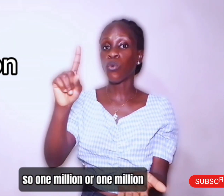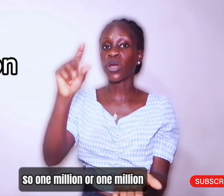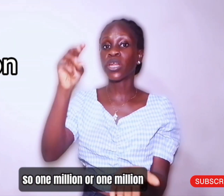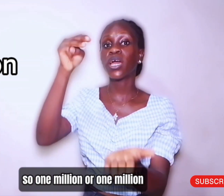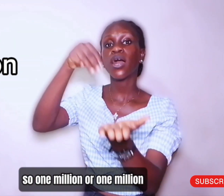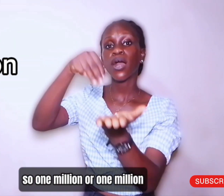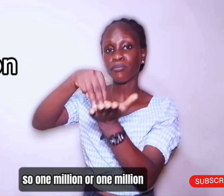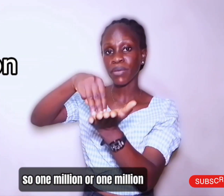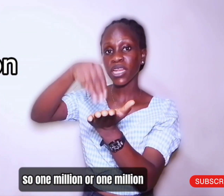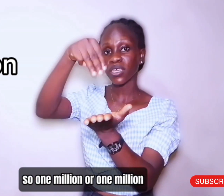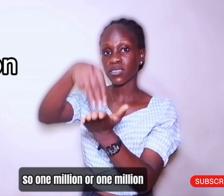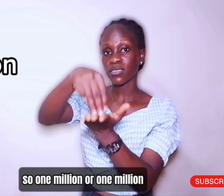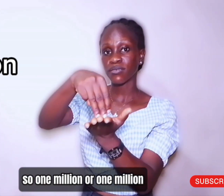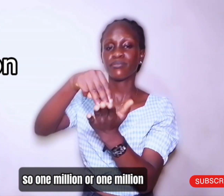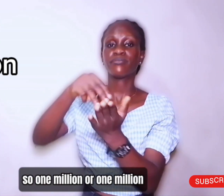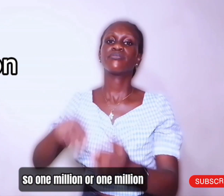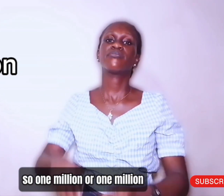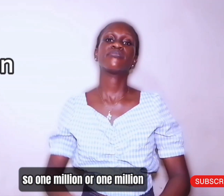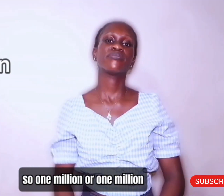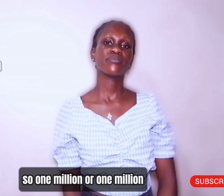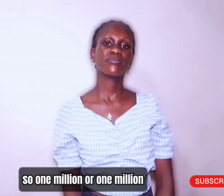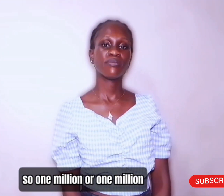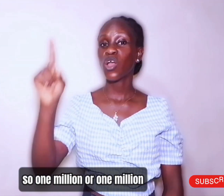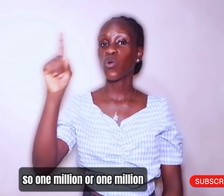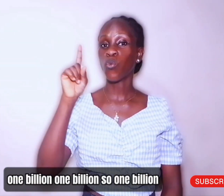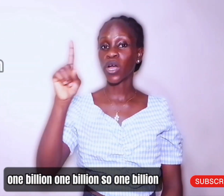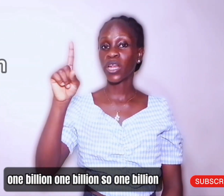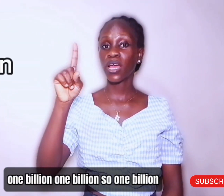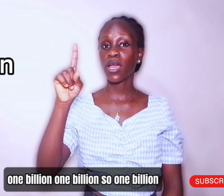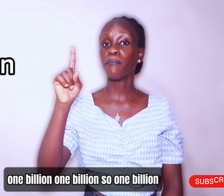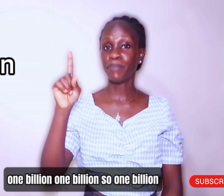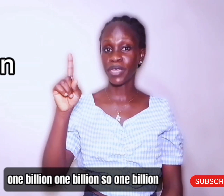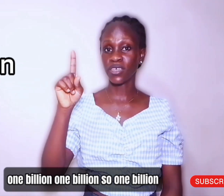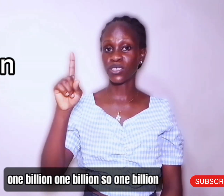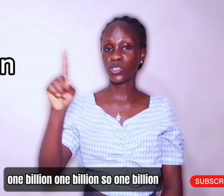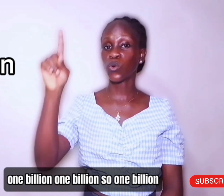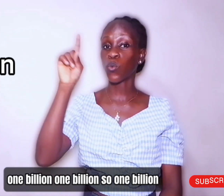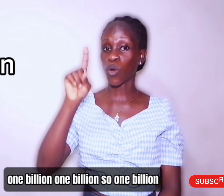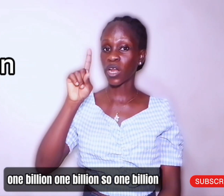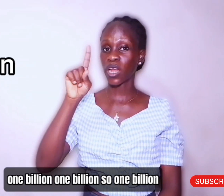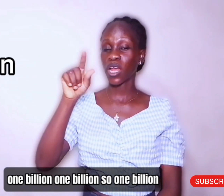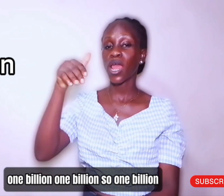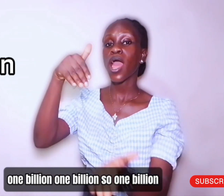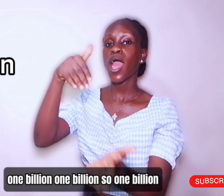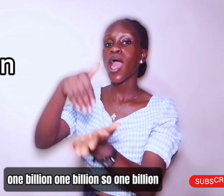or 1 million. 1 billion, 1 billion. So 1